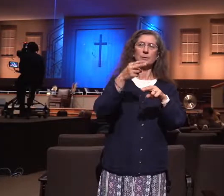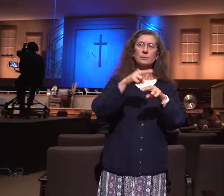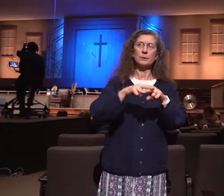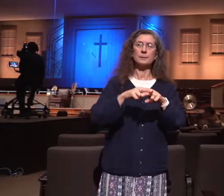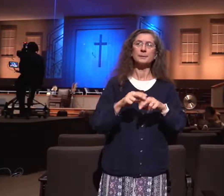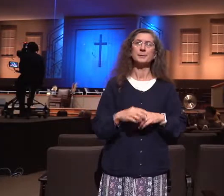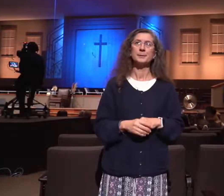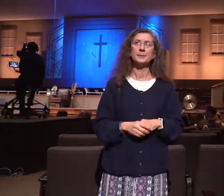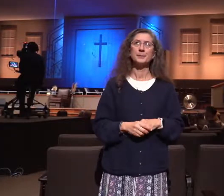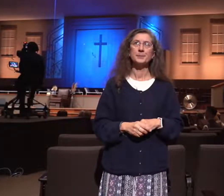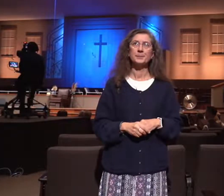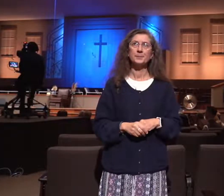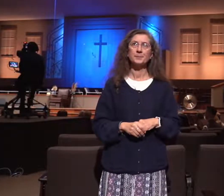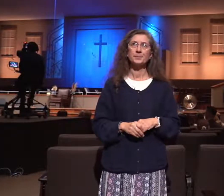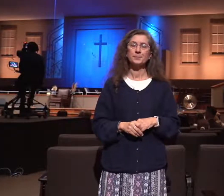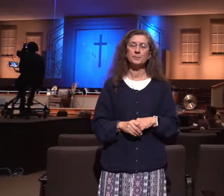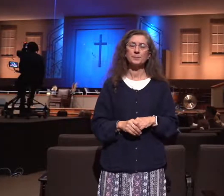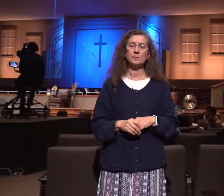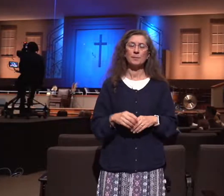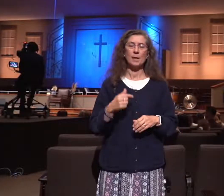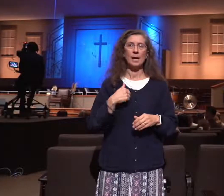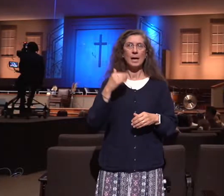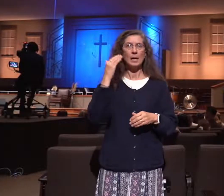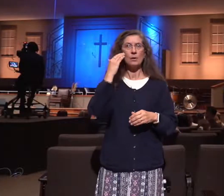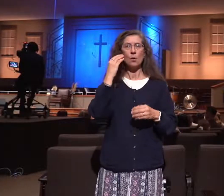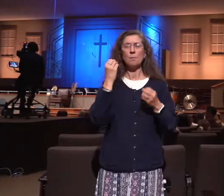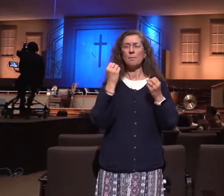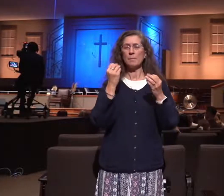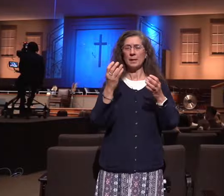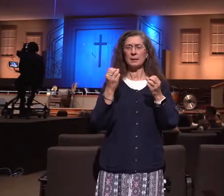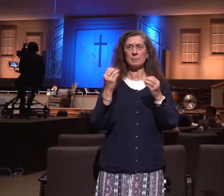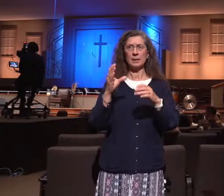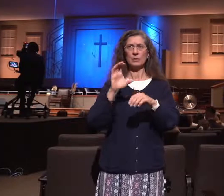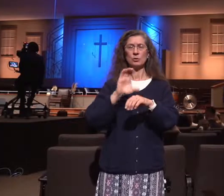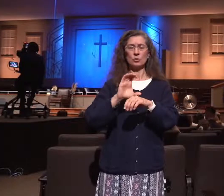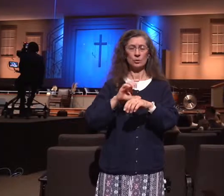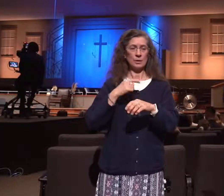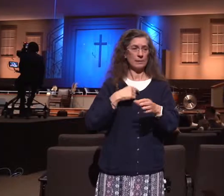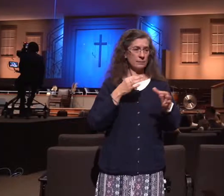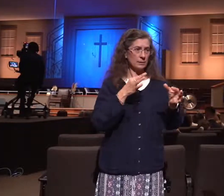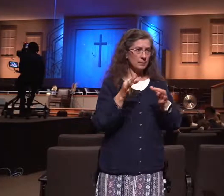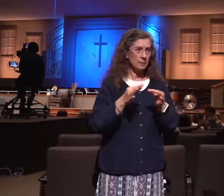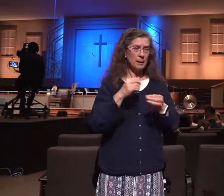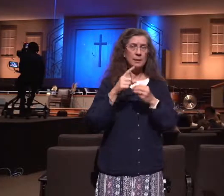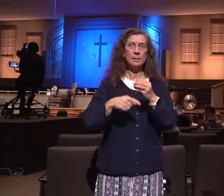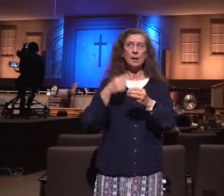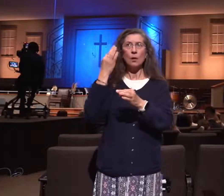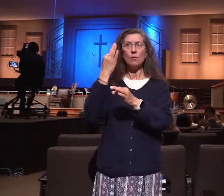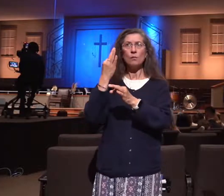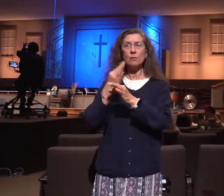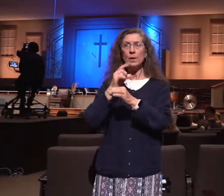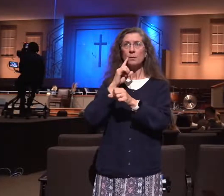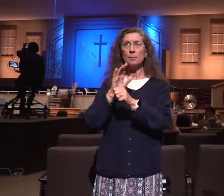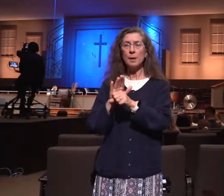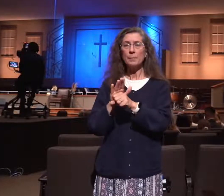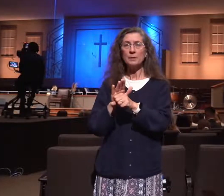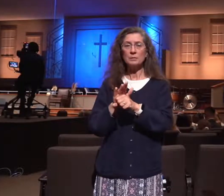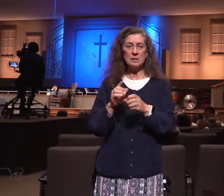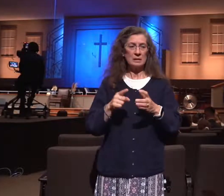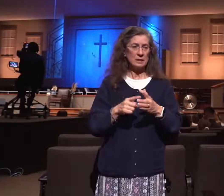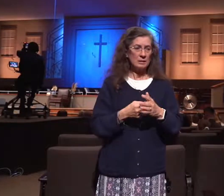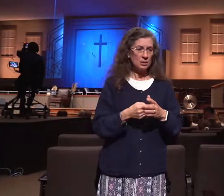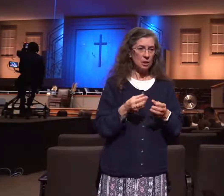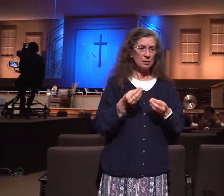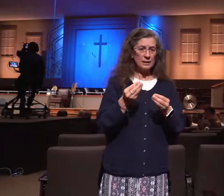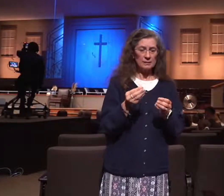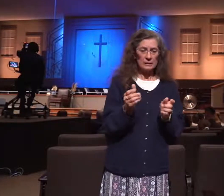and hundreds of churches that I've presented faith promise in that were giving very nominally. For instance,